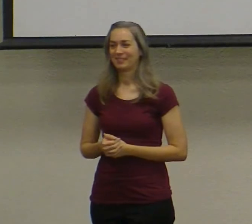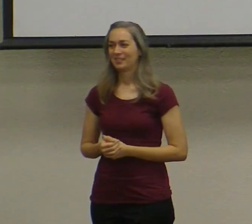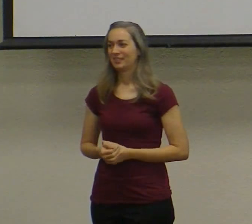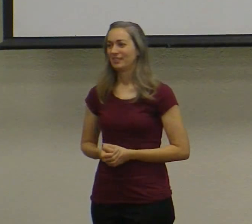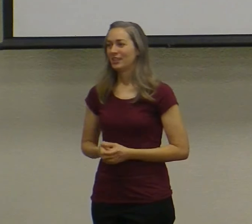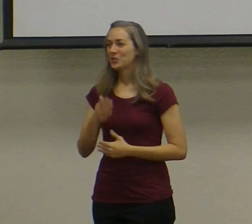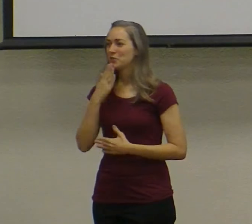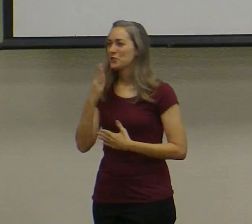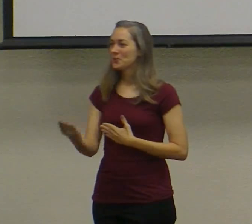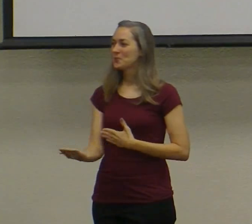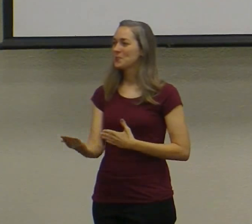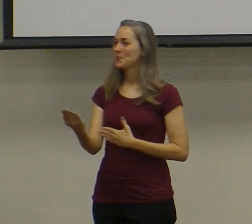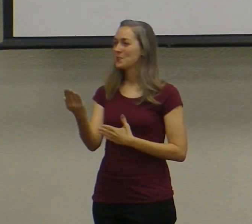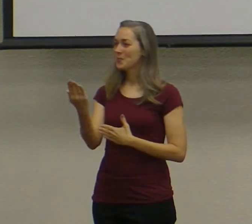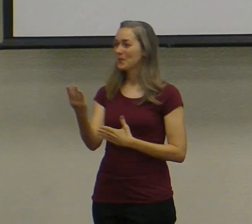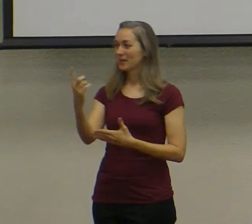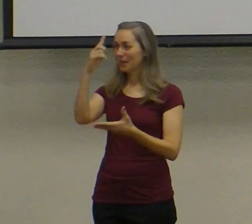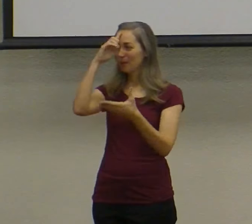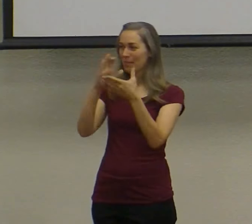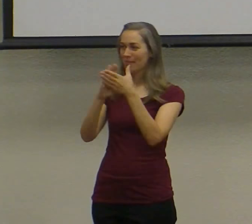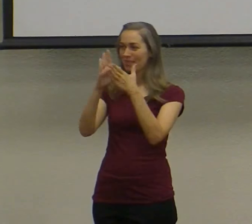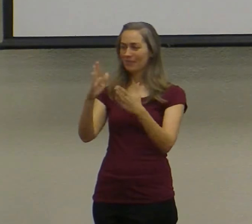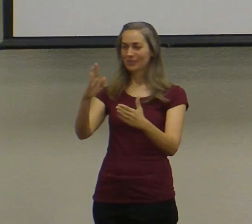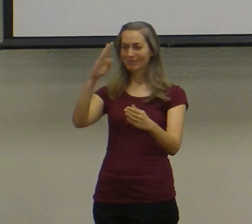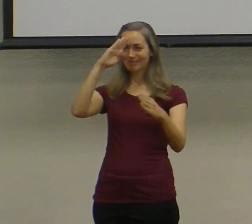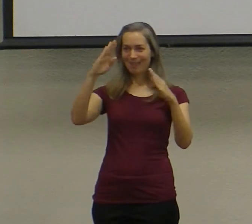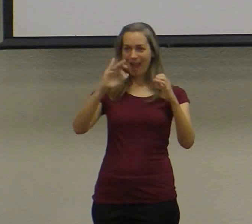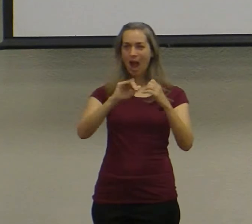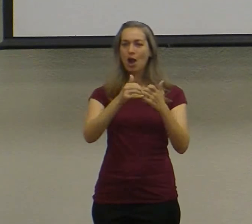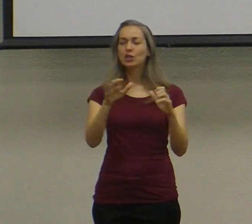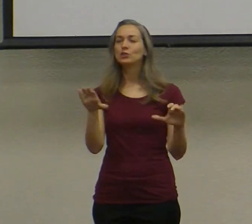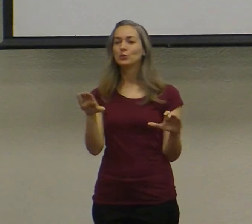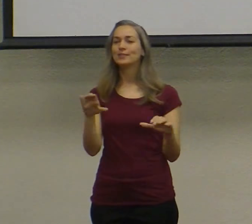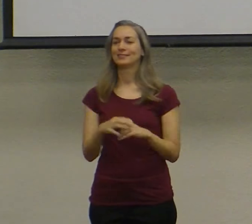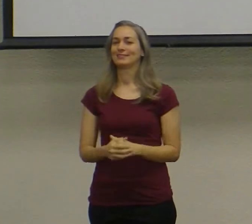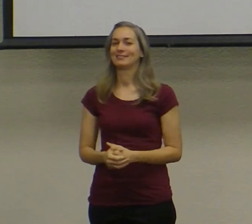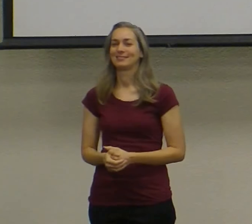Hey, good morning, believers. How y'all doing? Good, good.